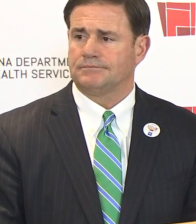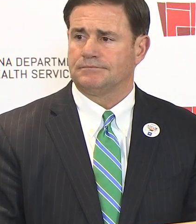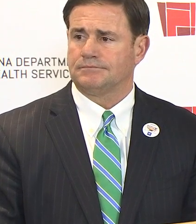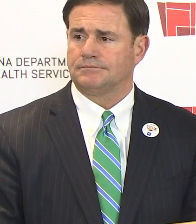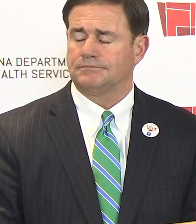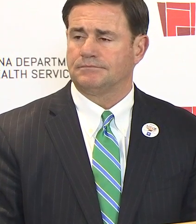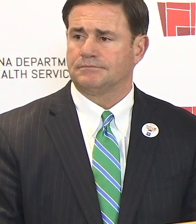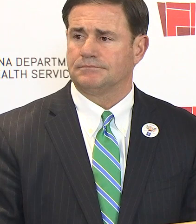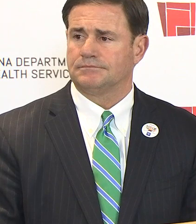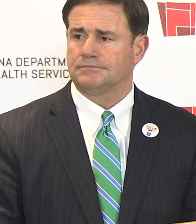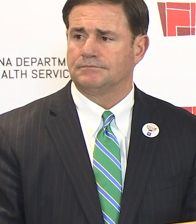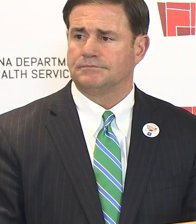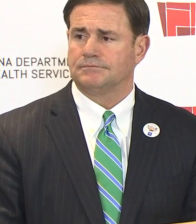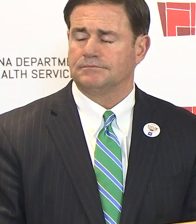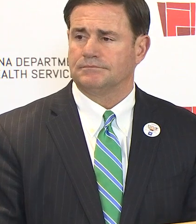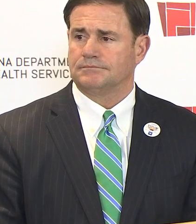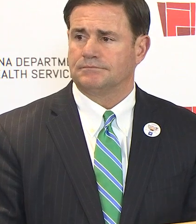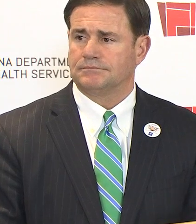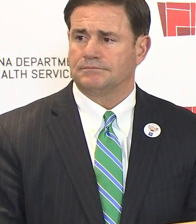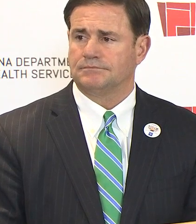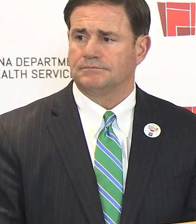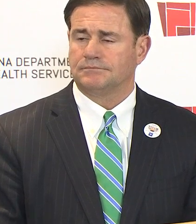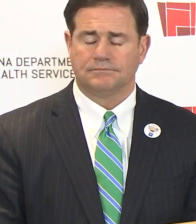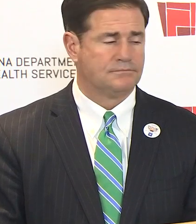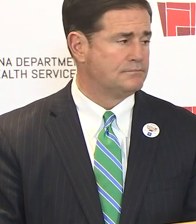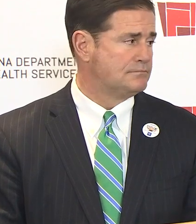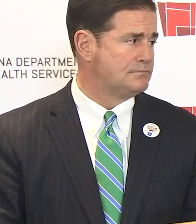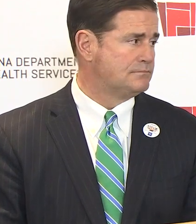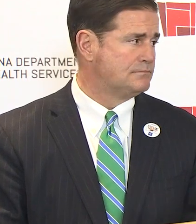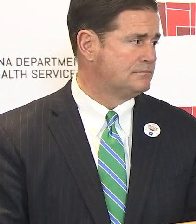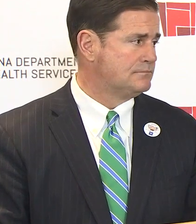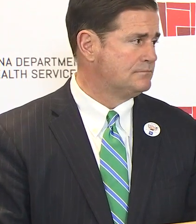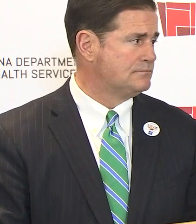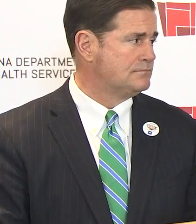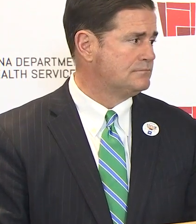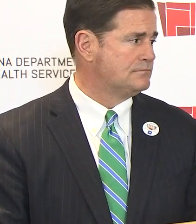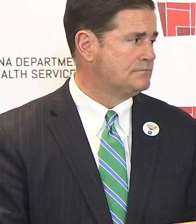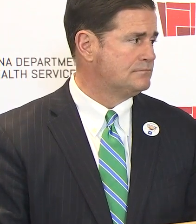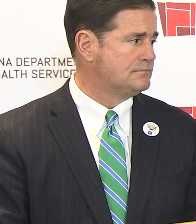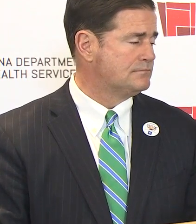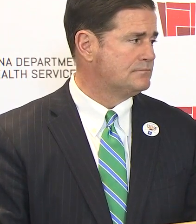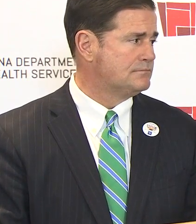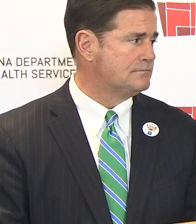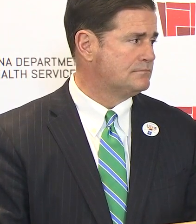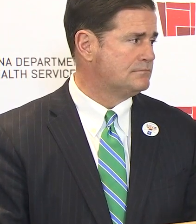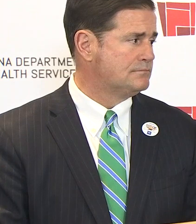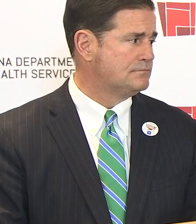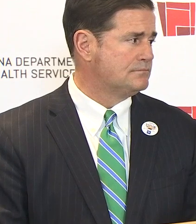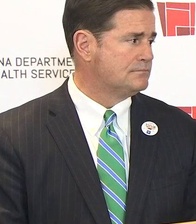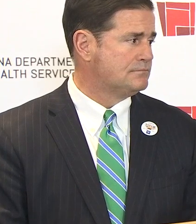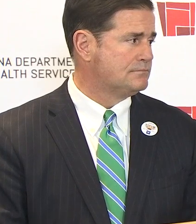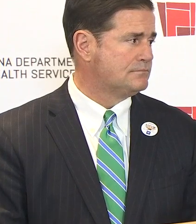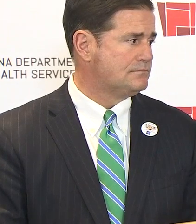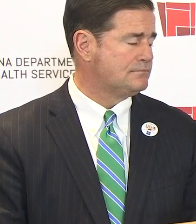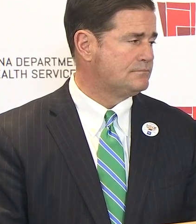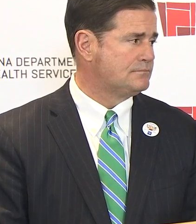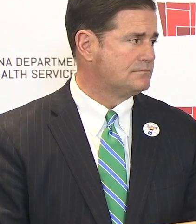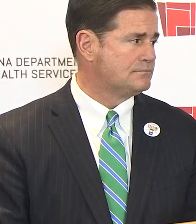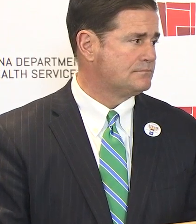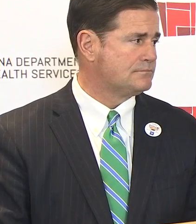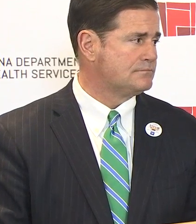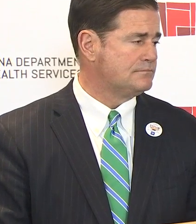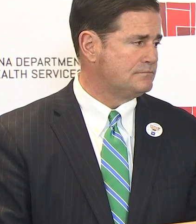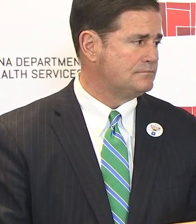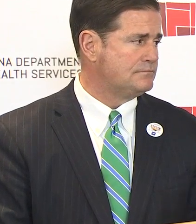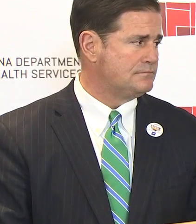provider. And then for anybody who has a loved one who falls into that risk category, to make